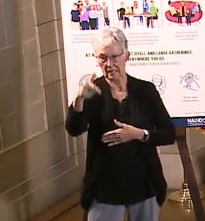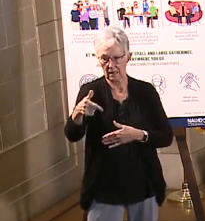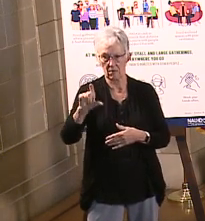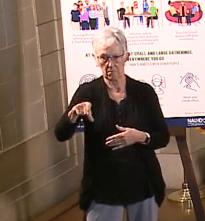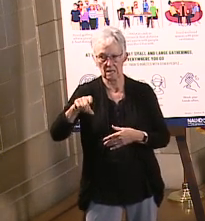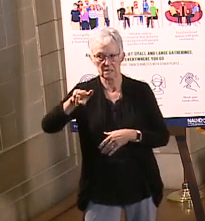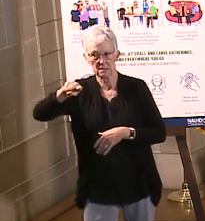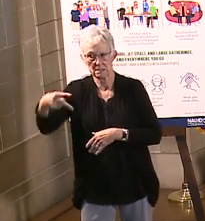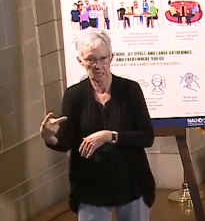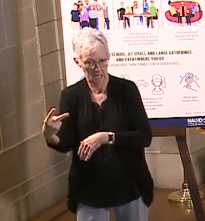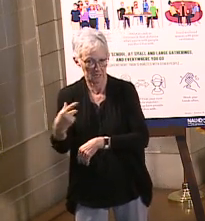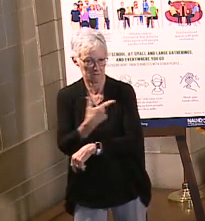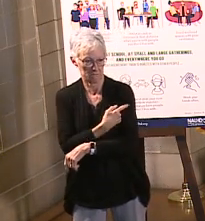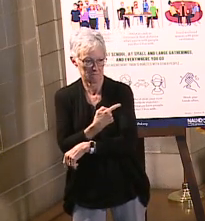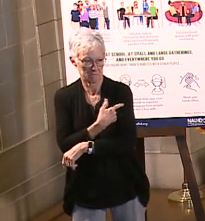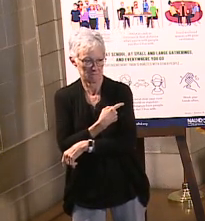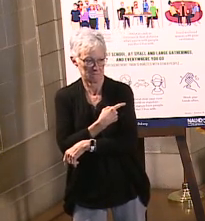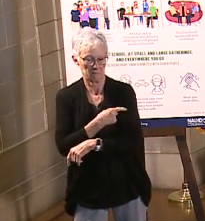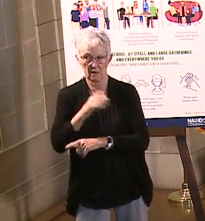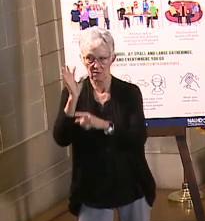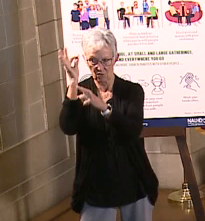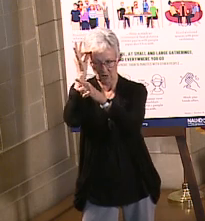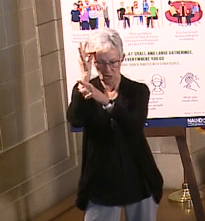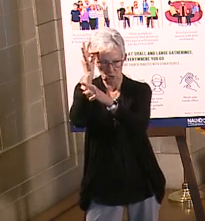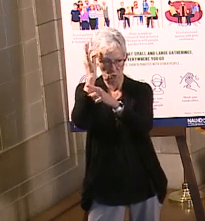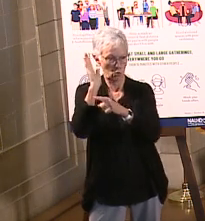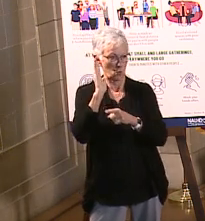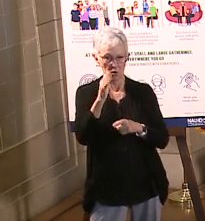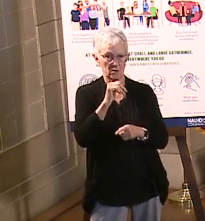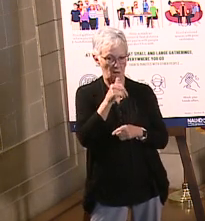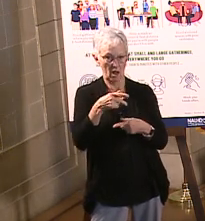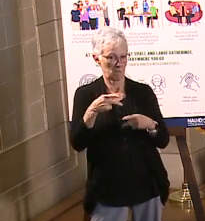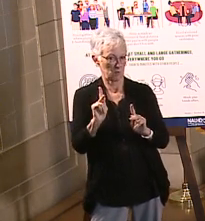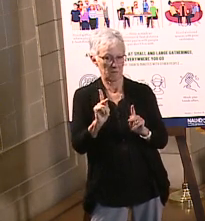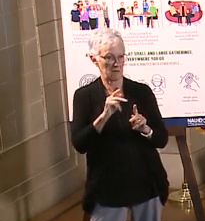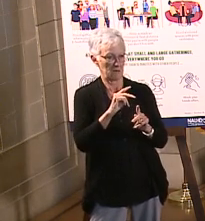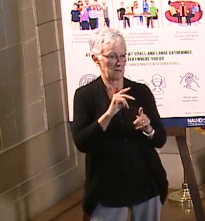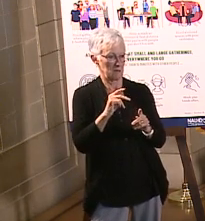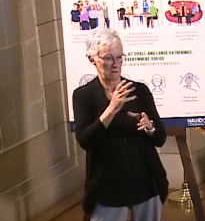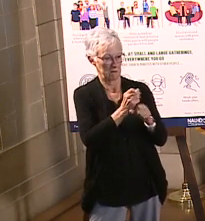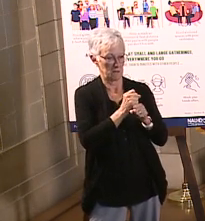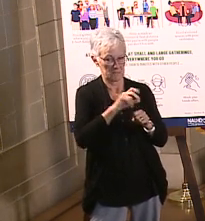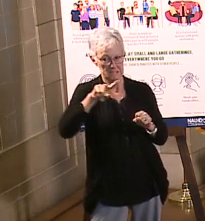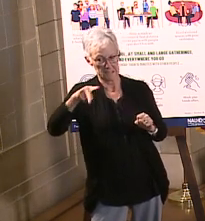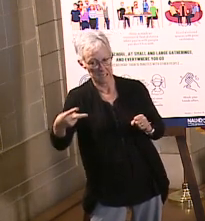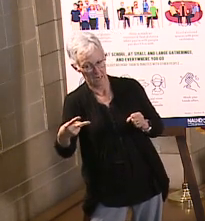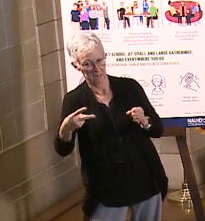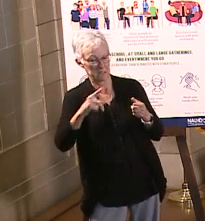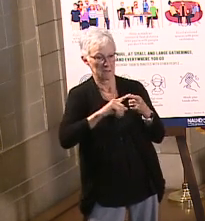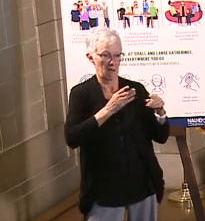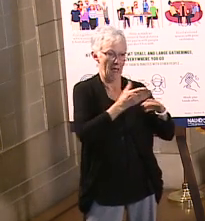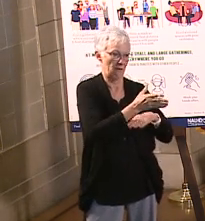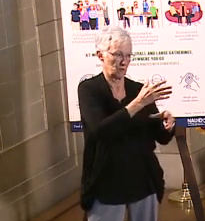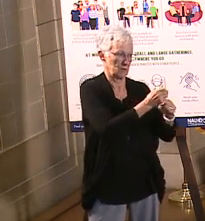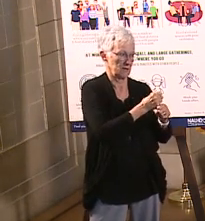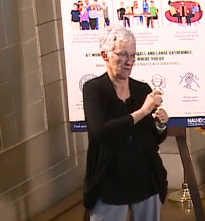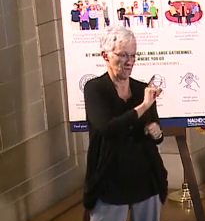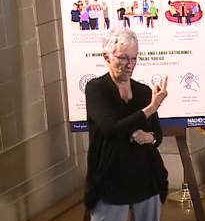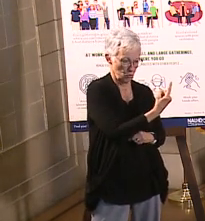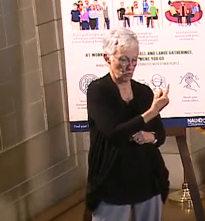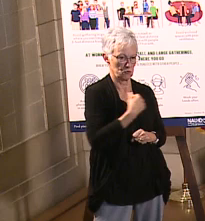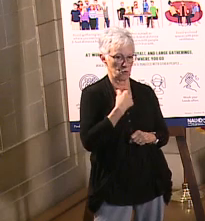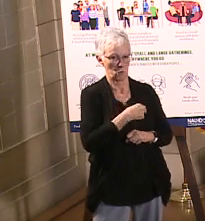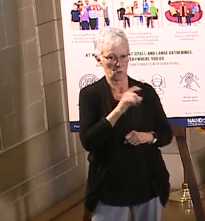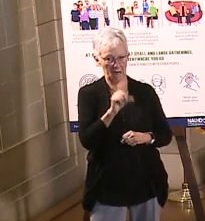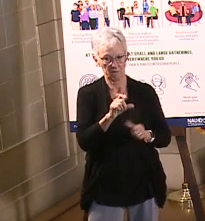government will be withholding that second inoculation until you get the first inoculation. So it will be something that we have to make sure we follow up with